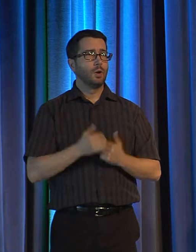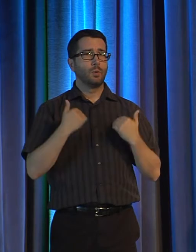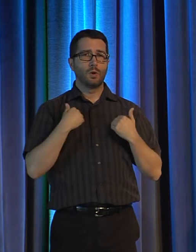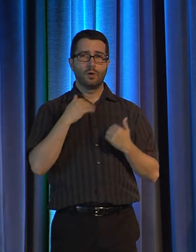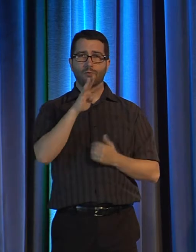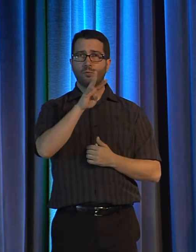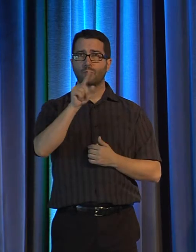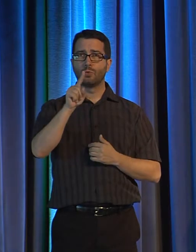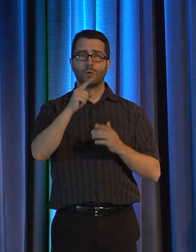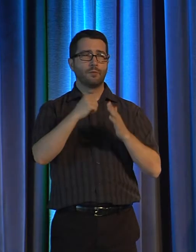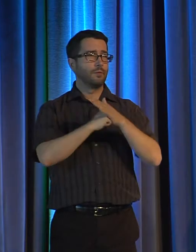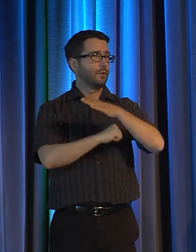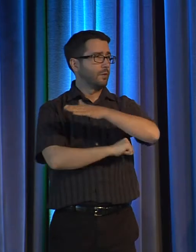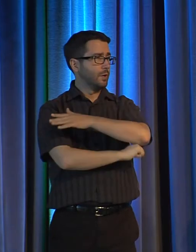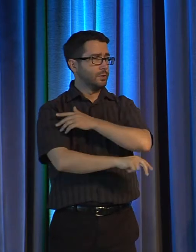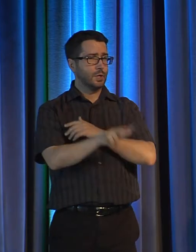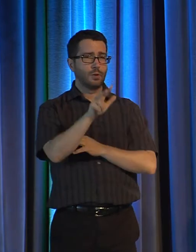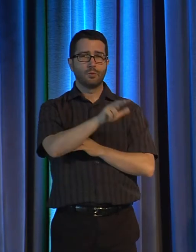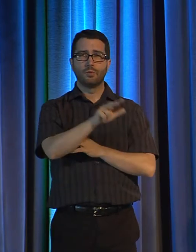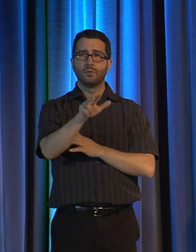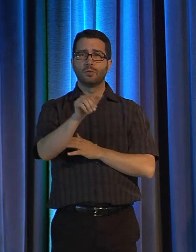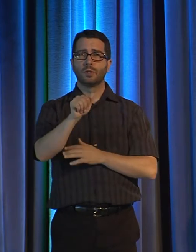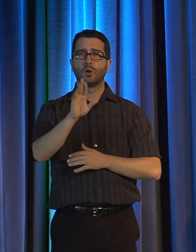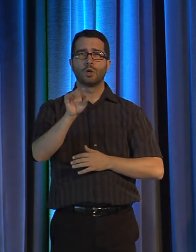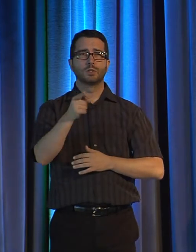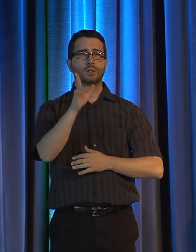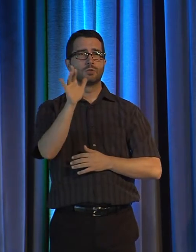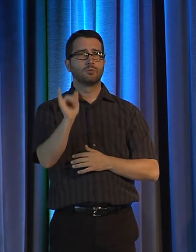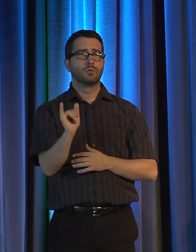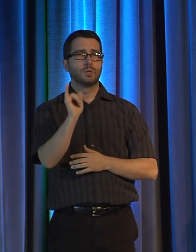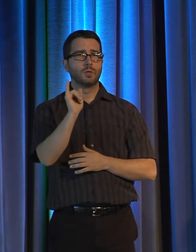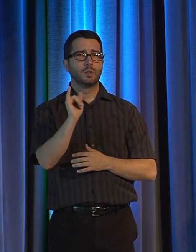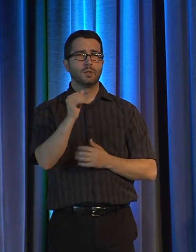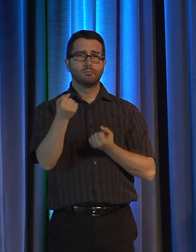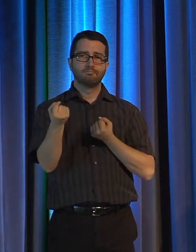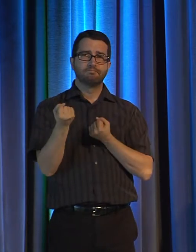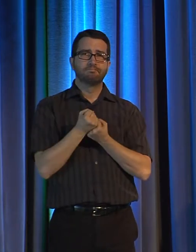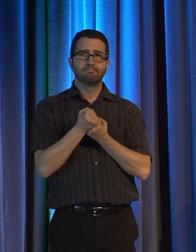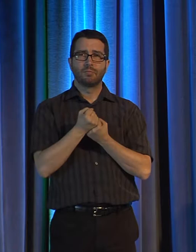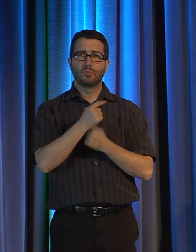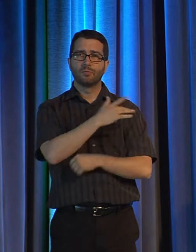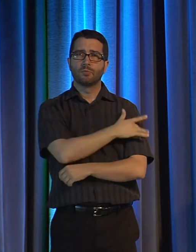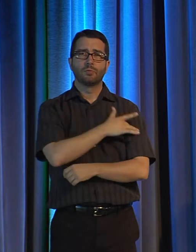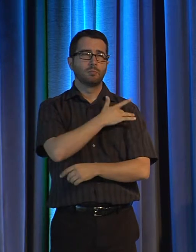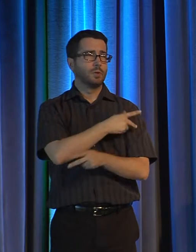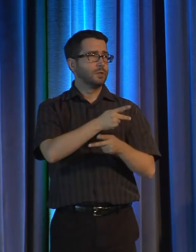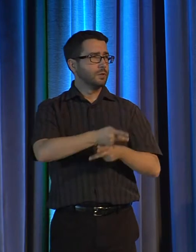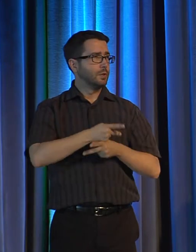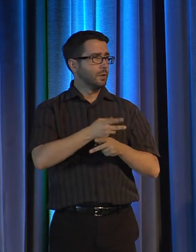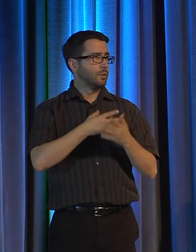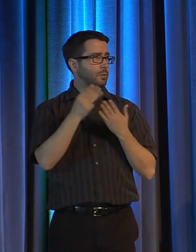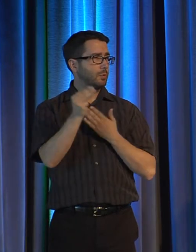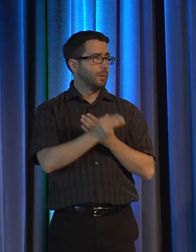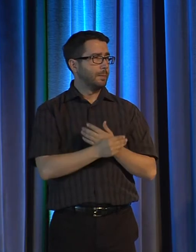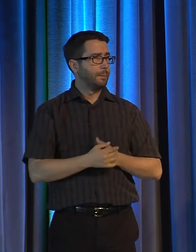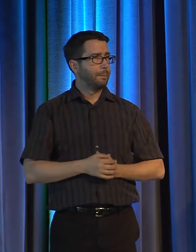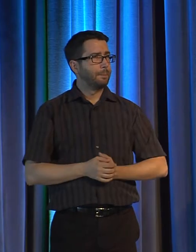33 auxiliaries that fuel many positive stories as they provide support to our patient care and programs and